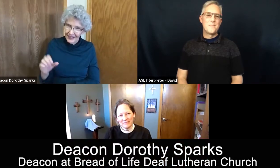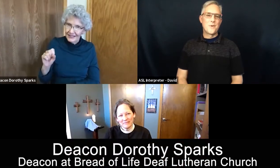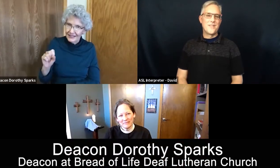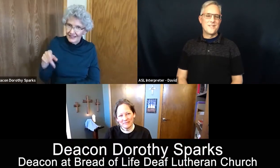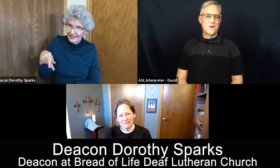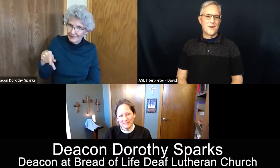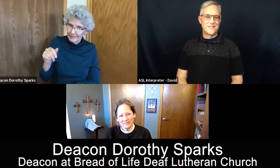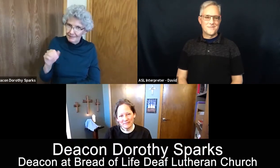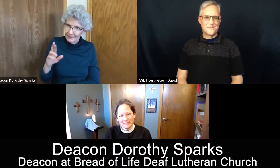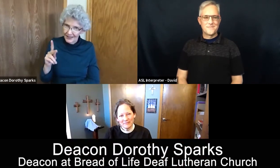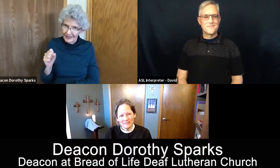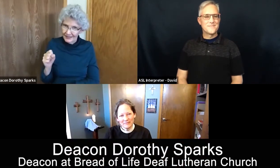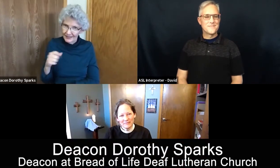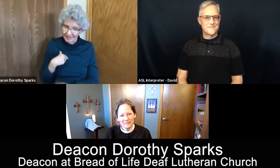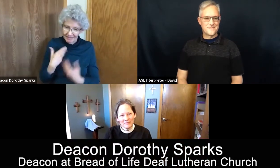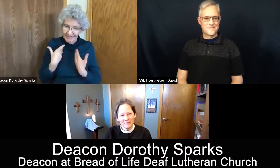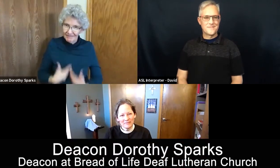Hello, I'm Dorothy Sparks.